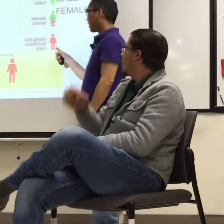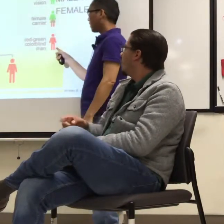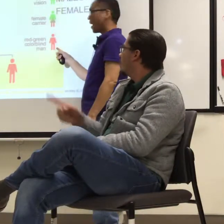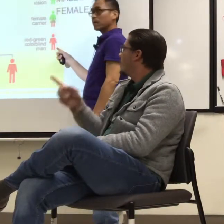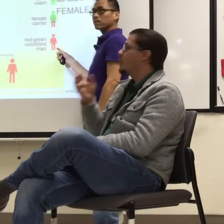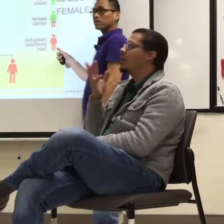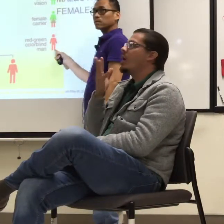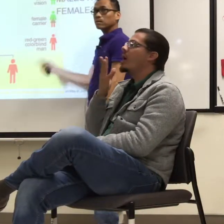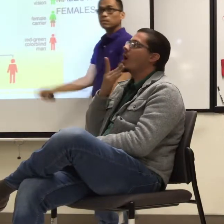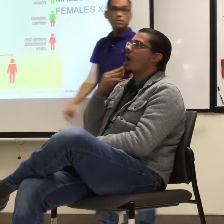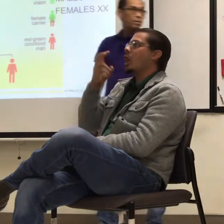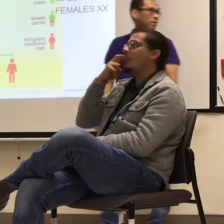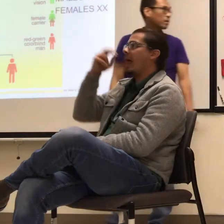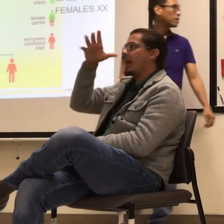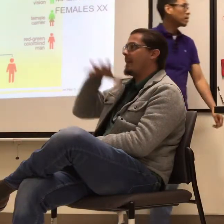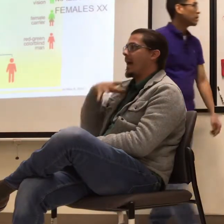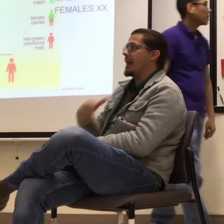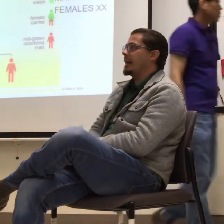colorblind man.